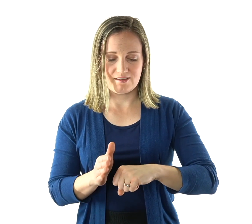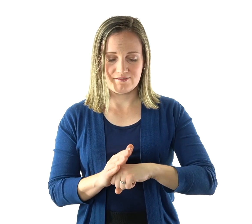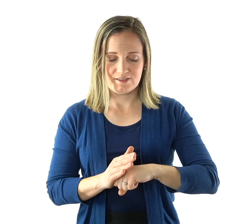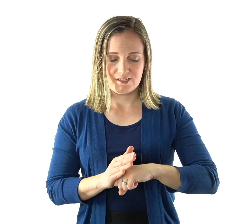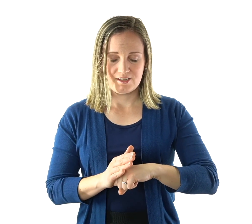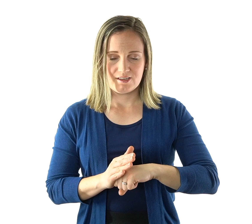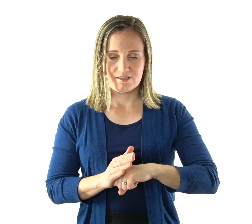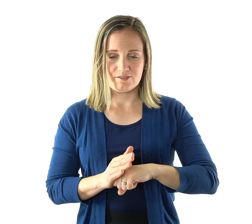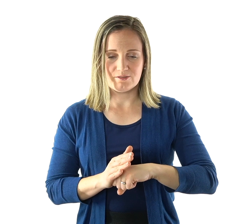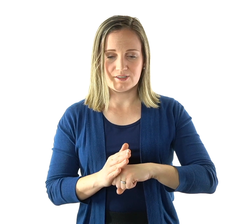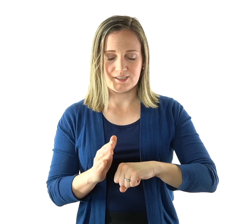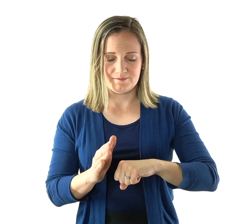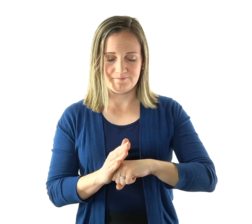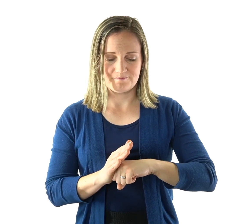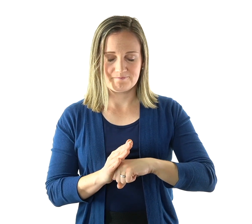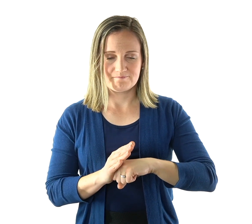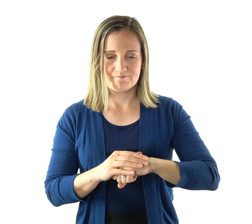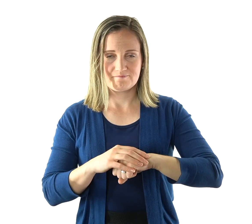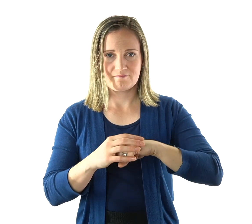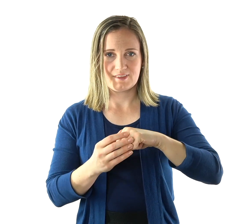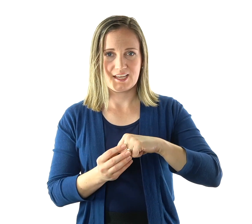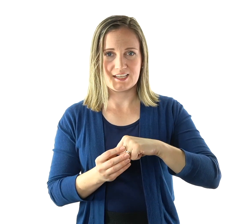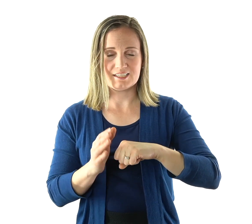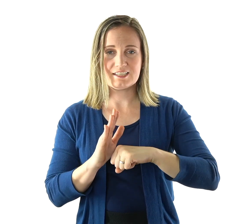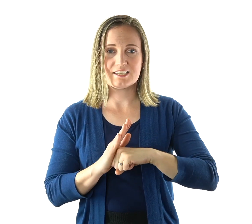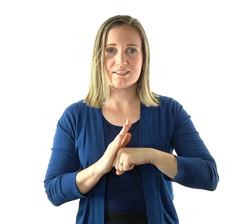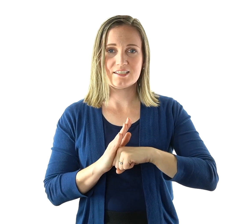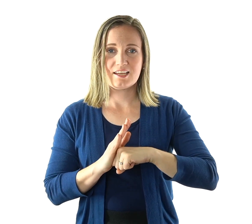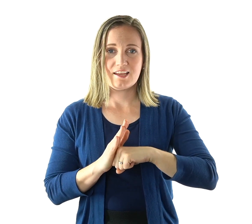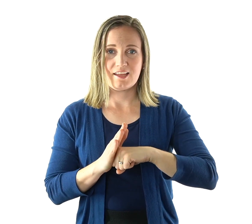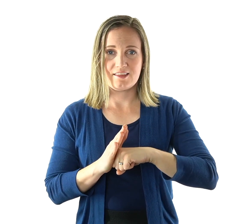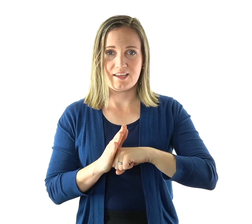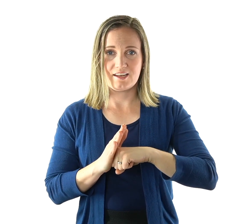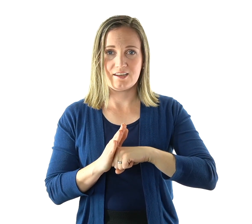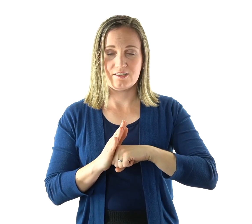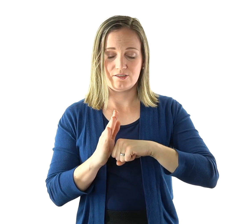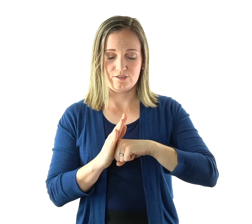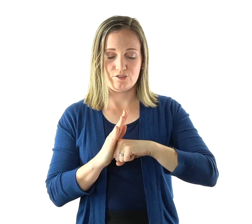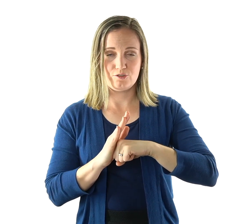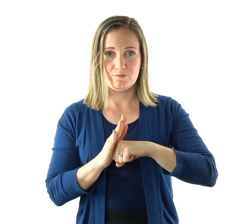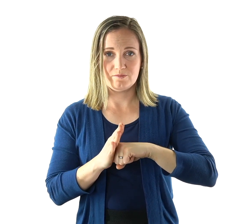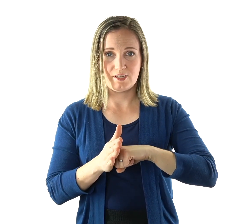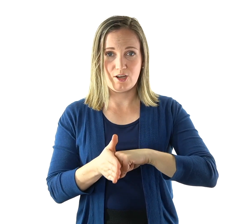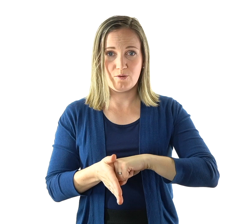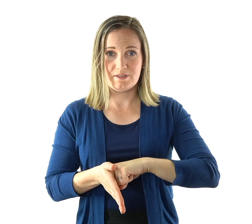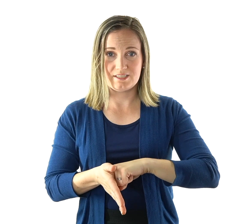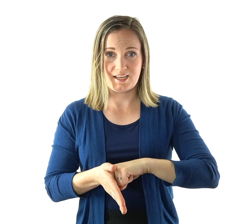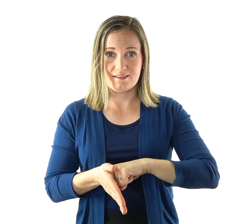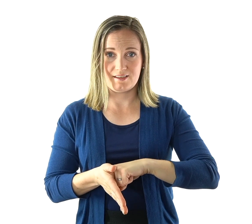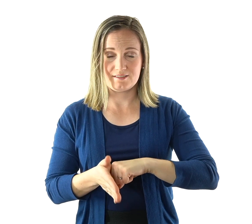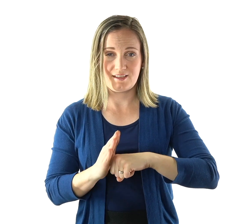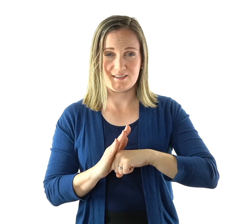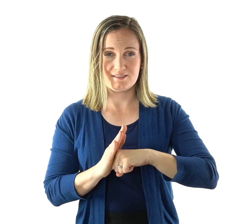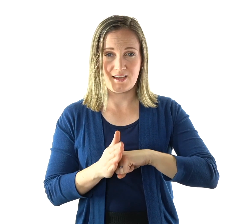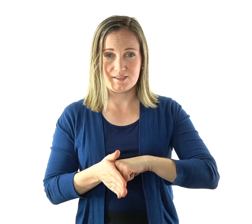have your hand like this, and then the tomb, it opens like this. It like slides